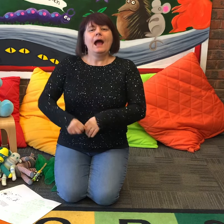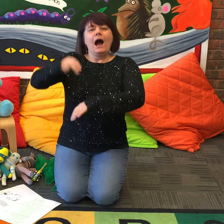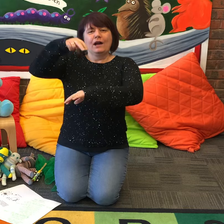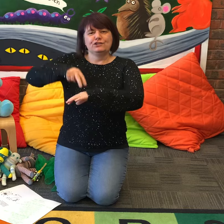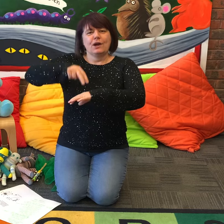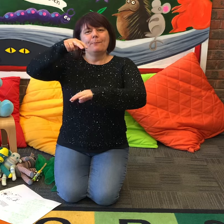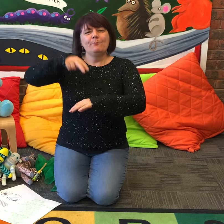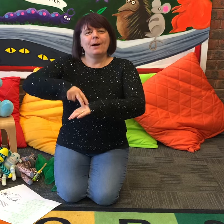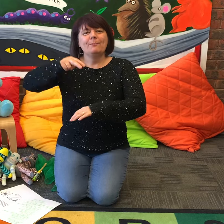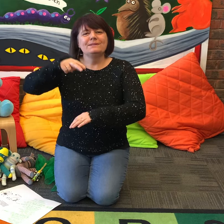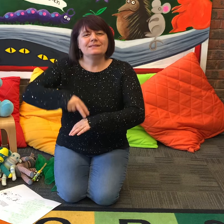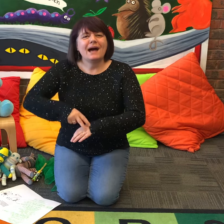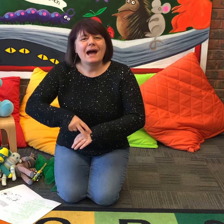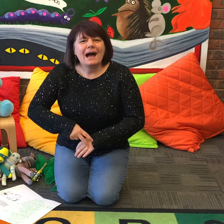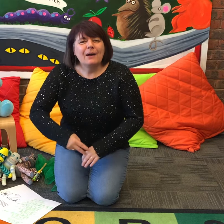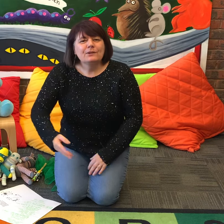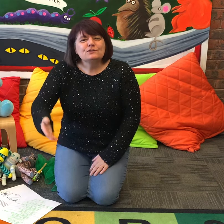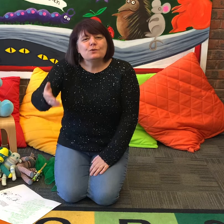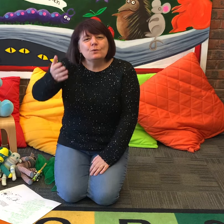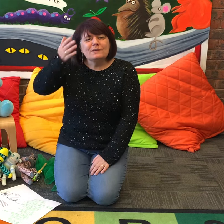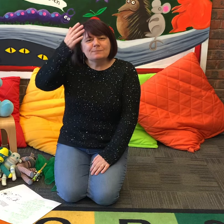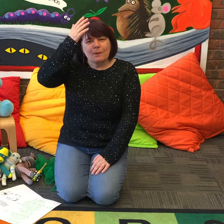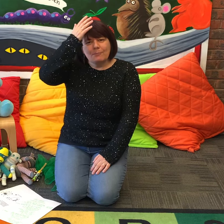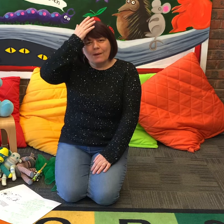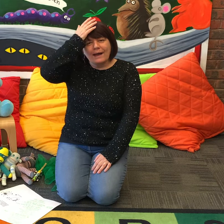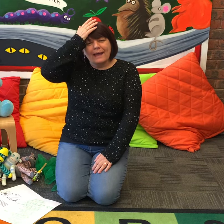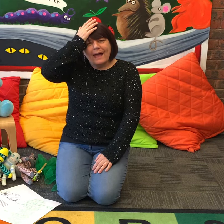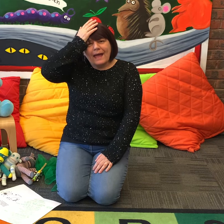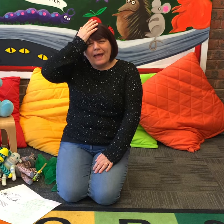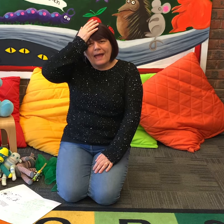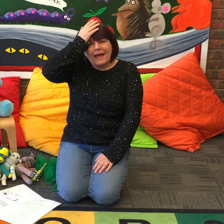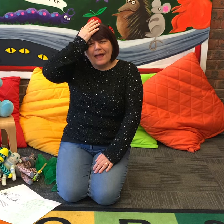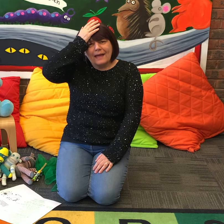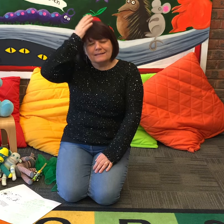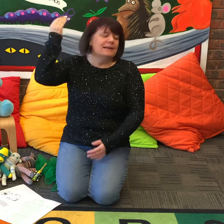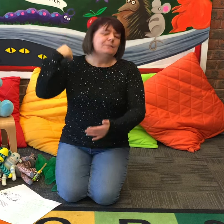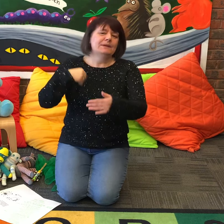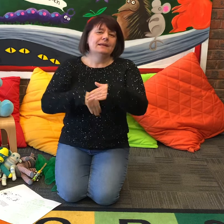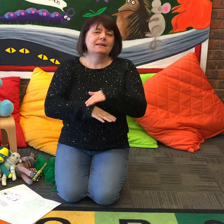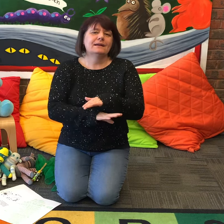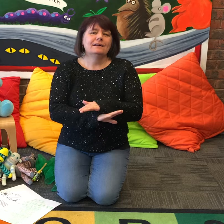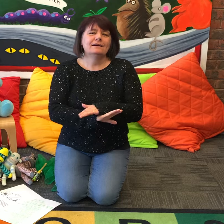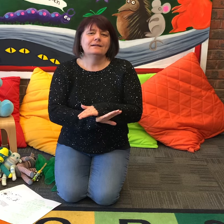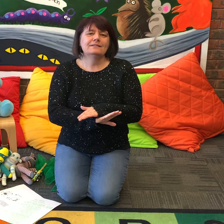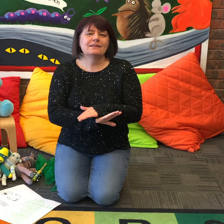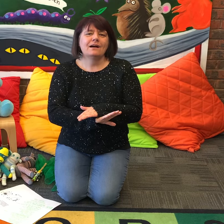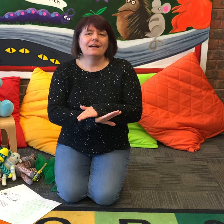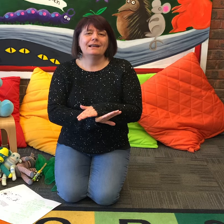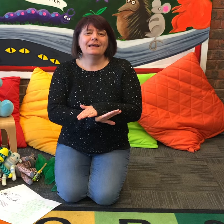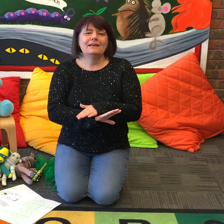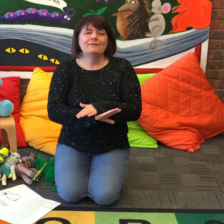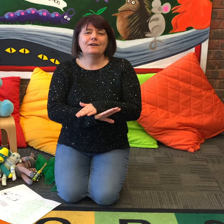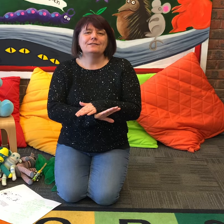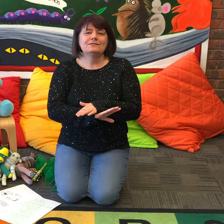I jump up and down and always bump my head because I live